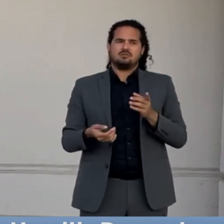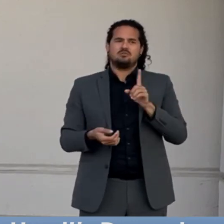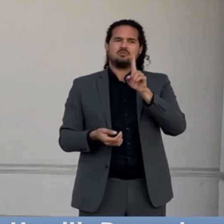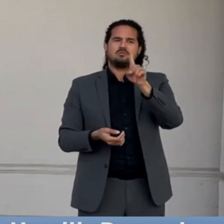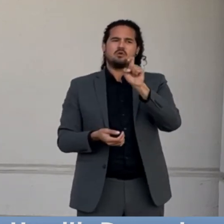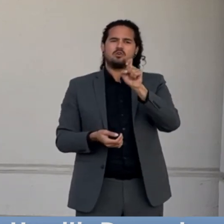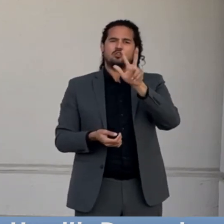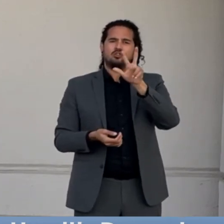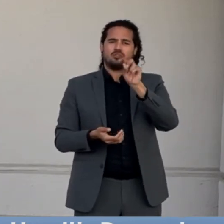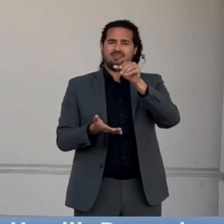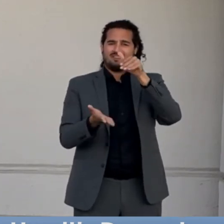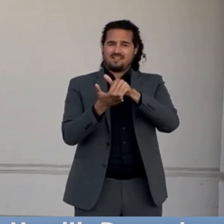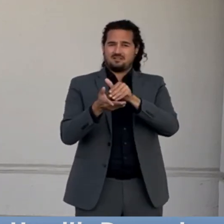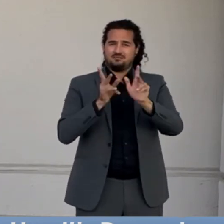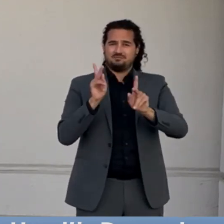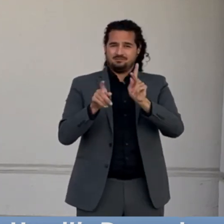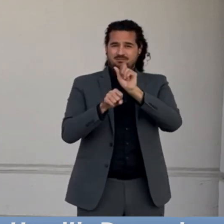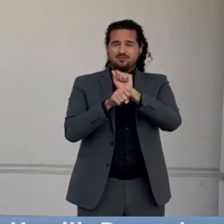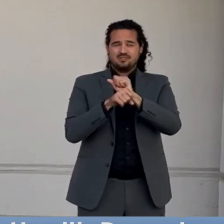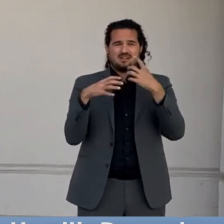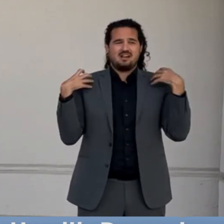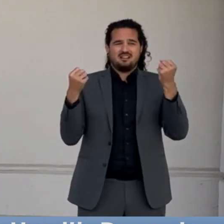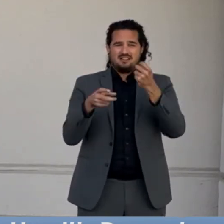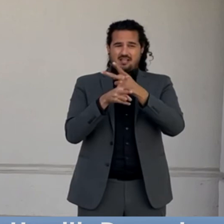all of those are not in the hospitals. About